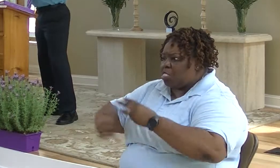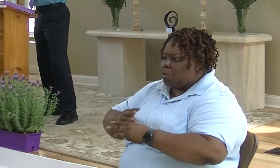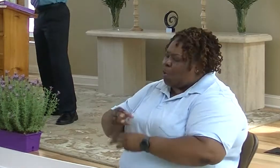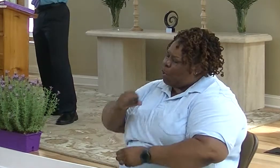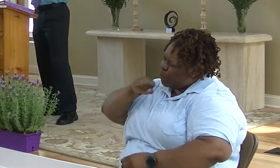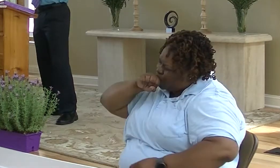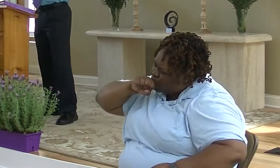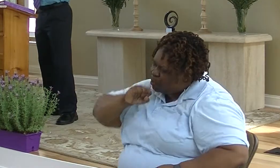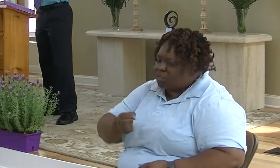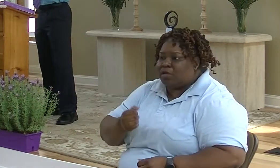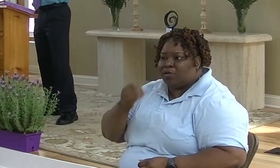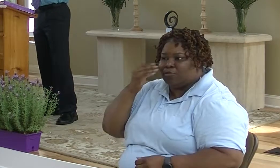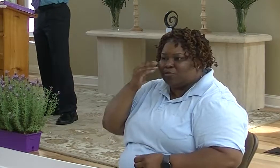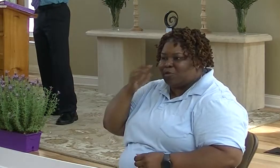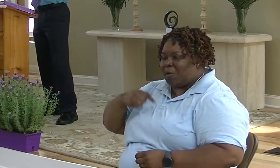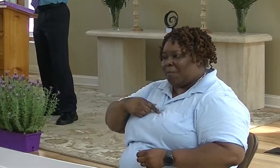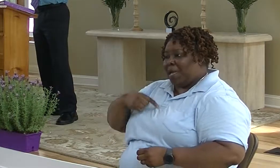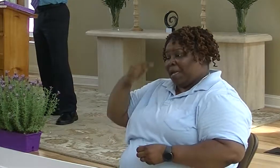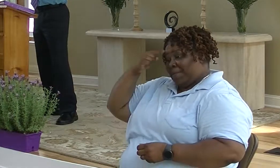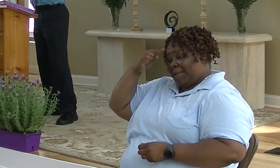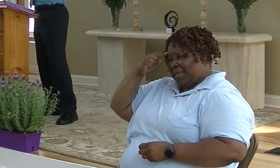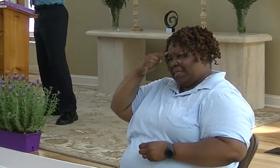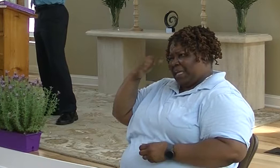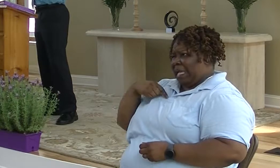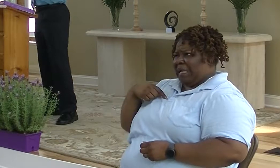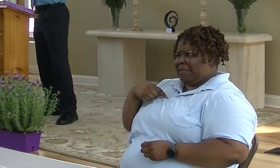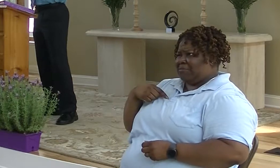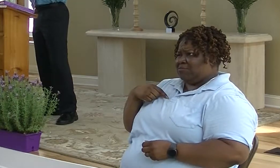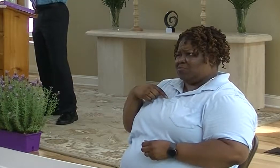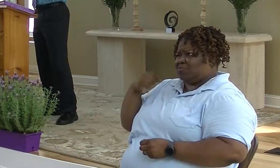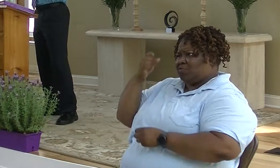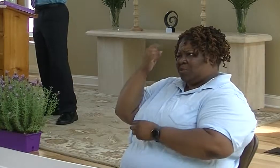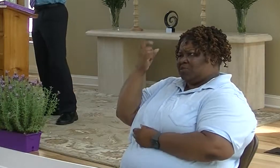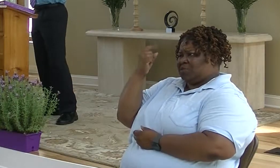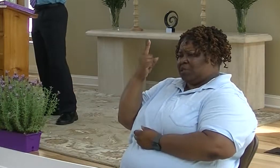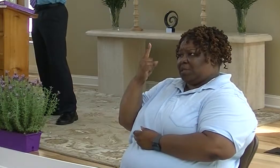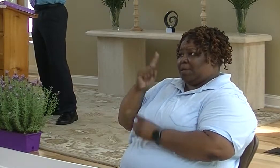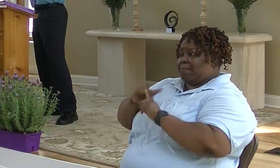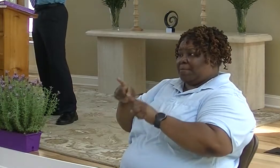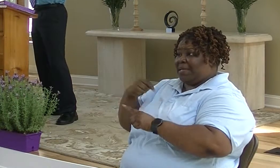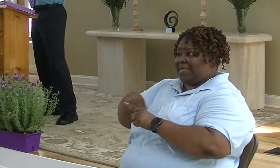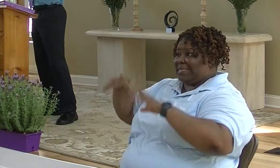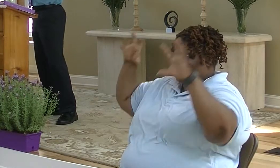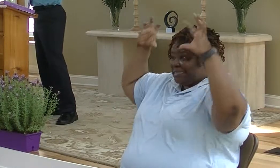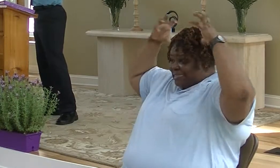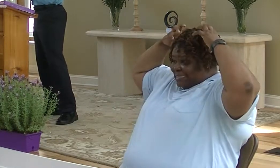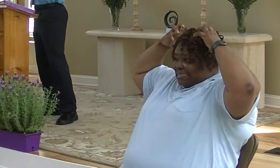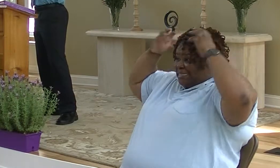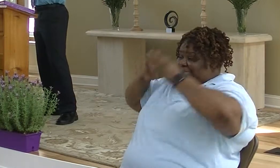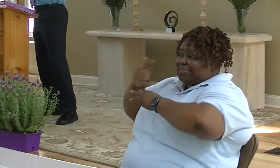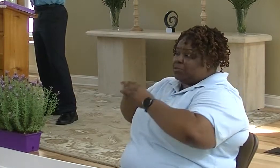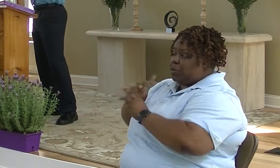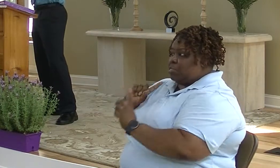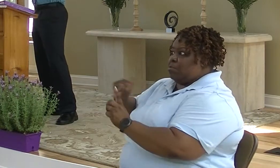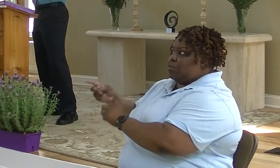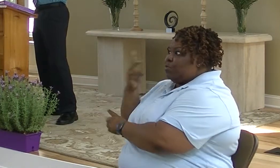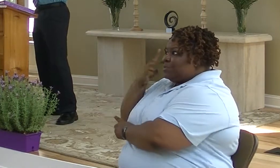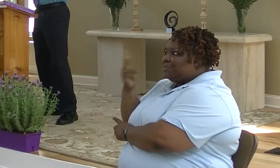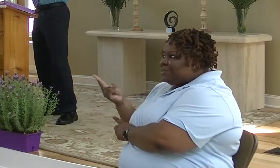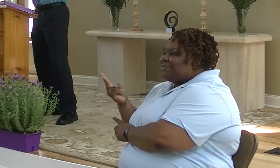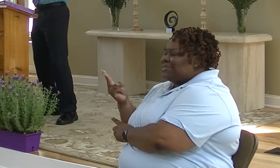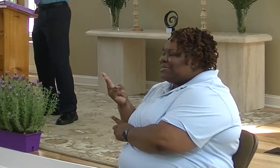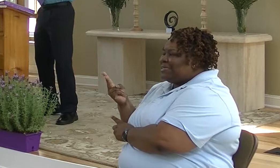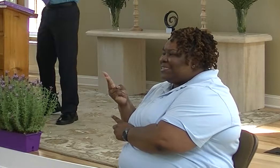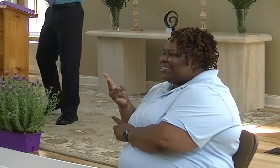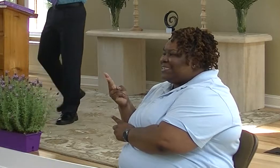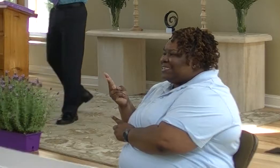Like there's a Hogwarts at Disney, which I'm going to go visit one day. But and I have a wand, but I told you that before. Anyhow, I digress.